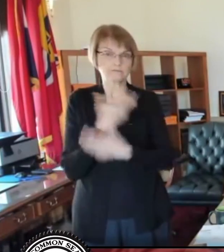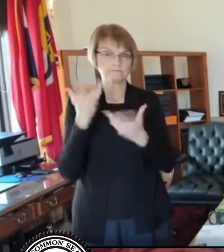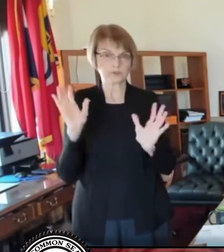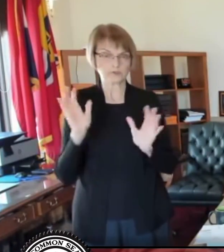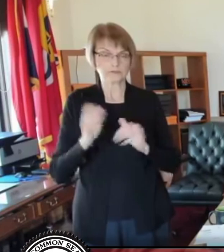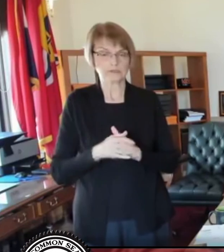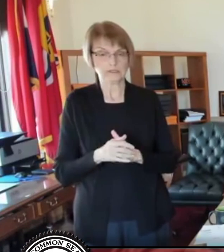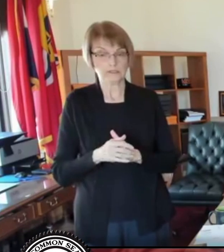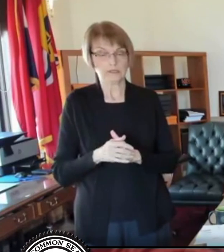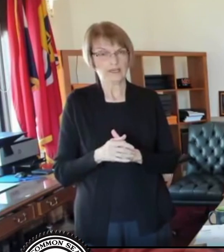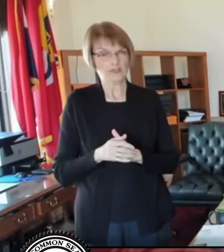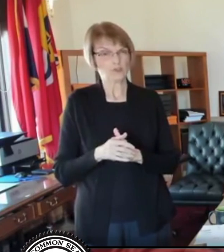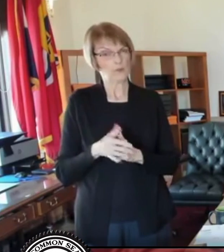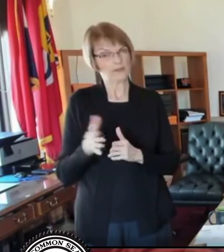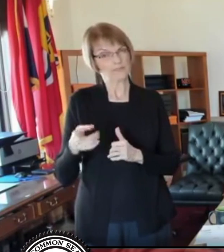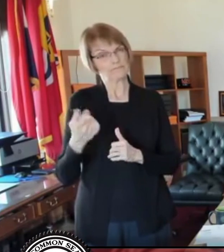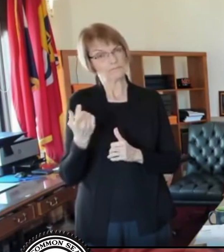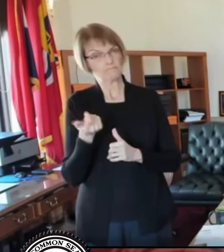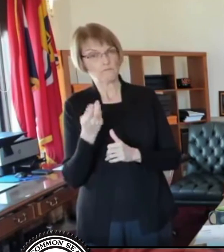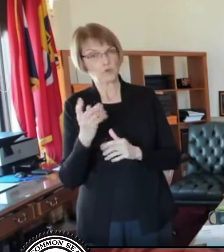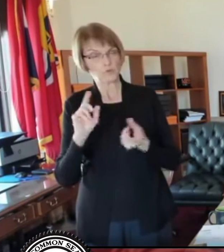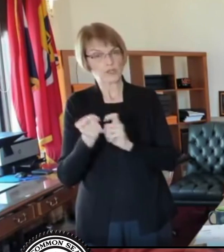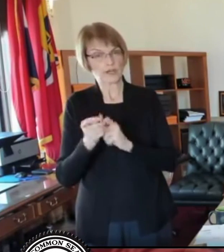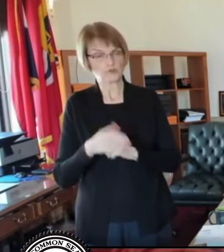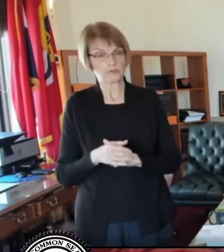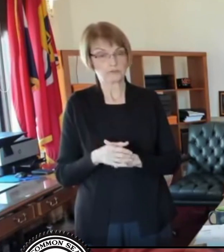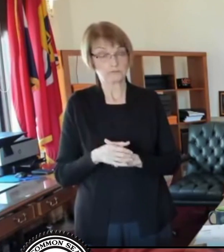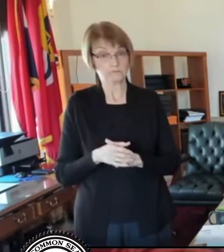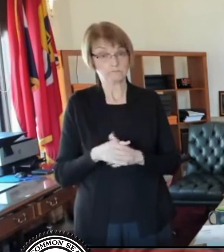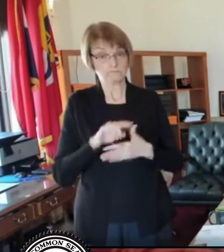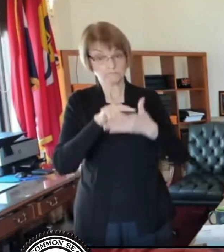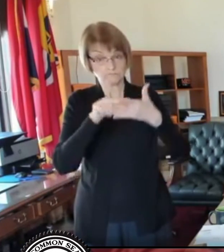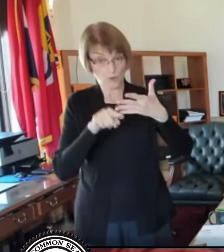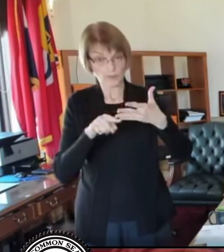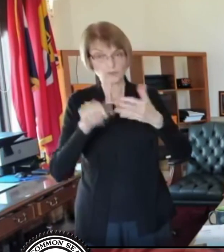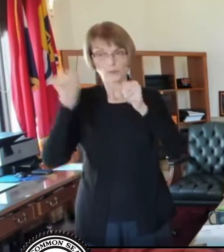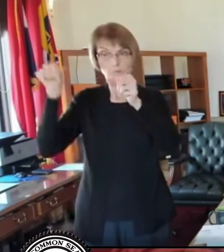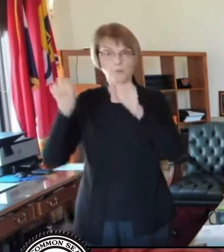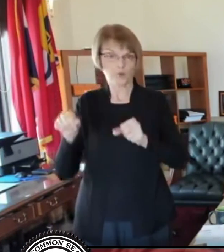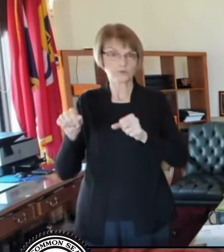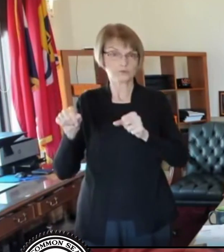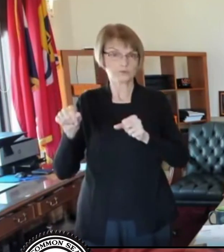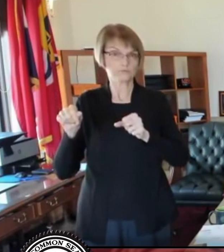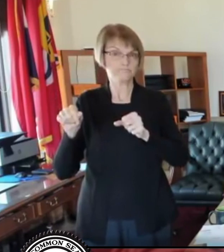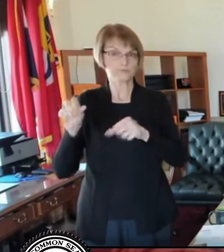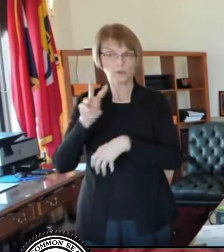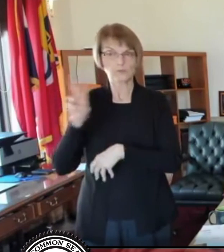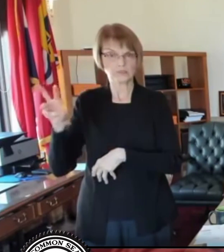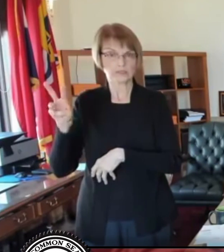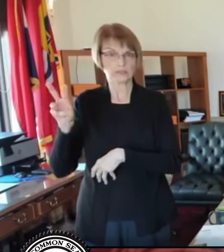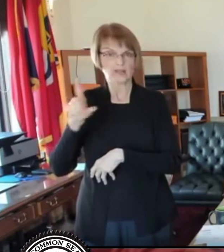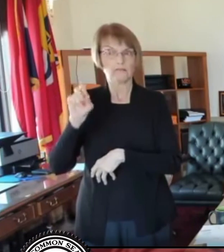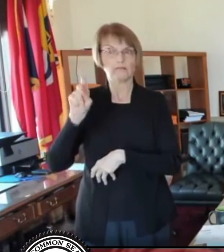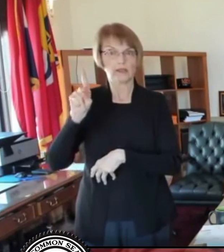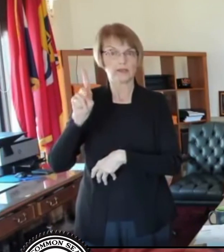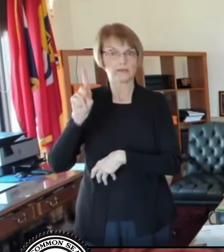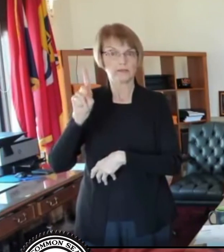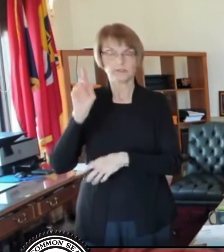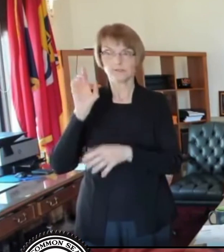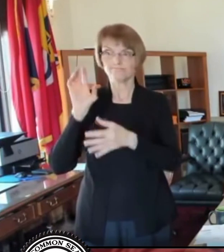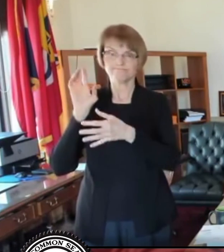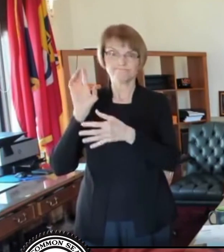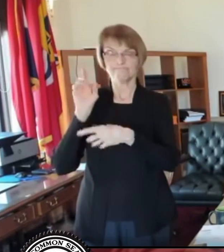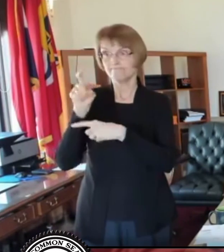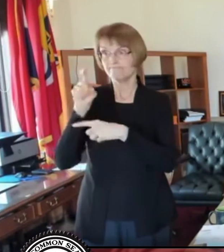before. And we'll post this to our website, this link to the CDC guidance, only a couple